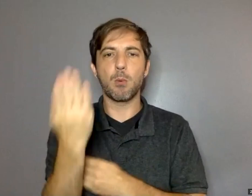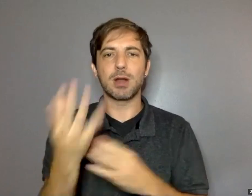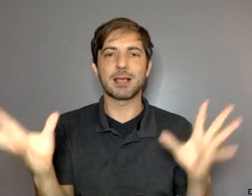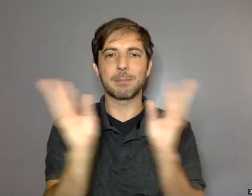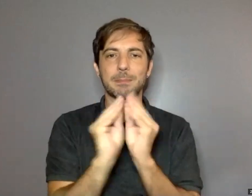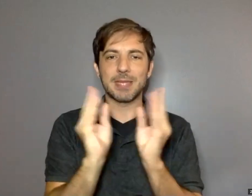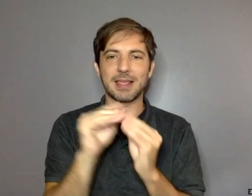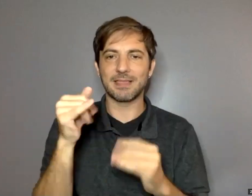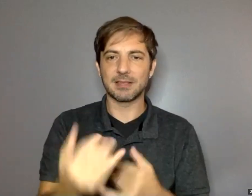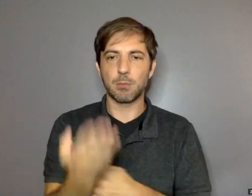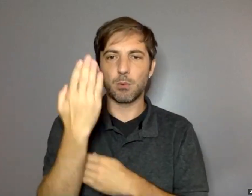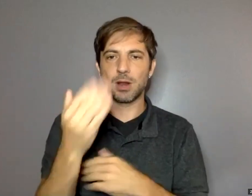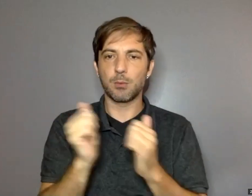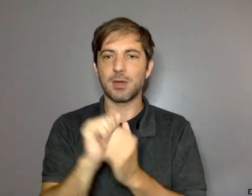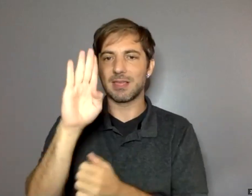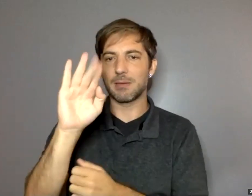Beth Bienvenu